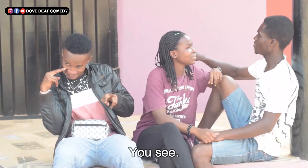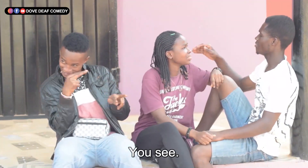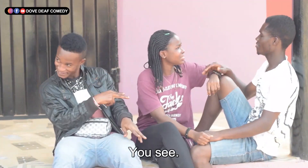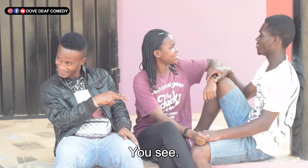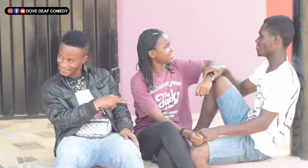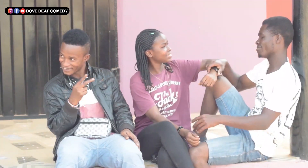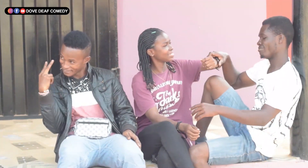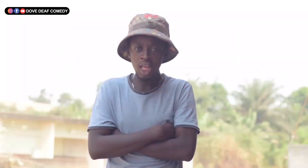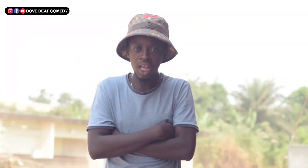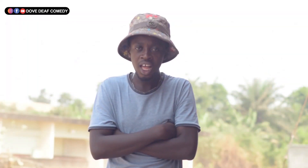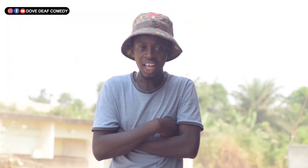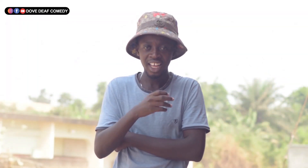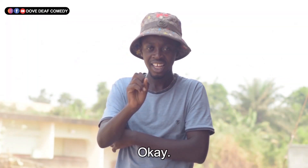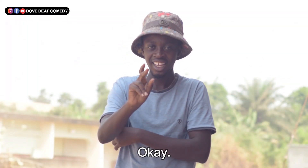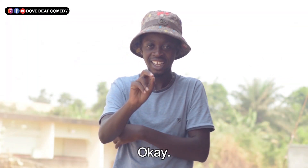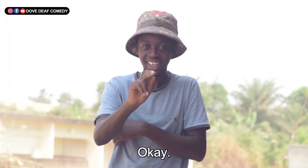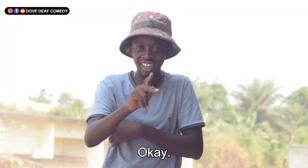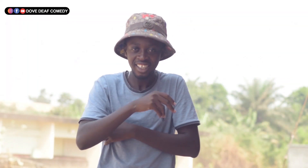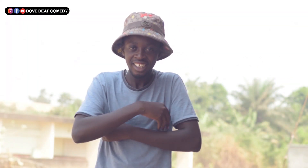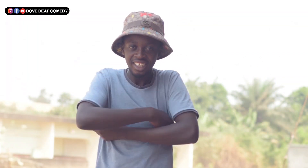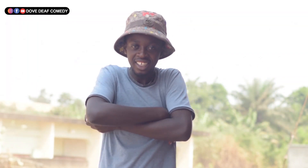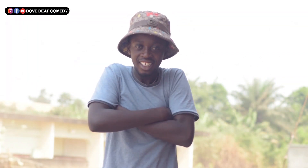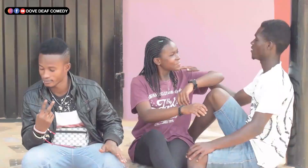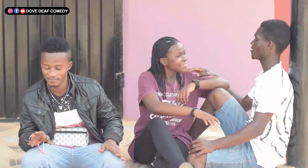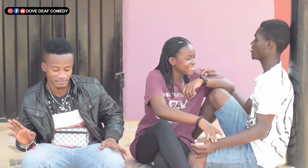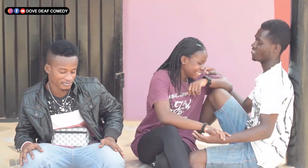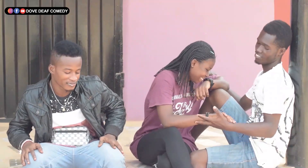see. Okay.